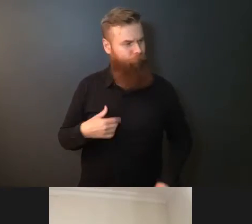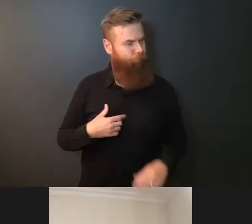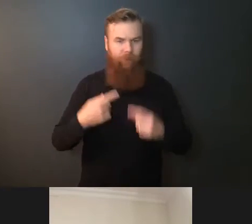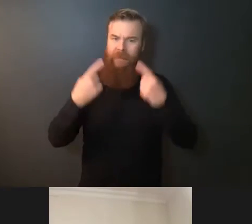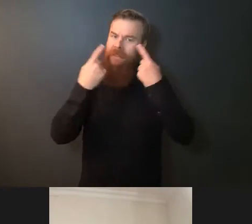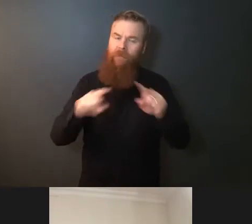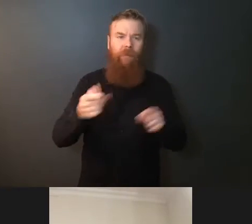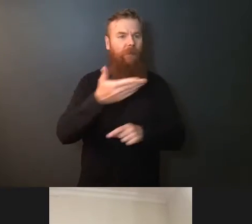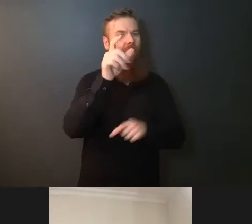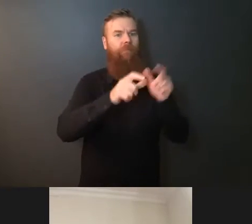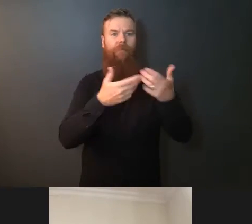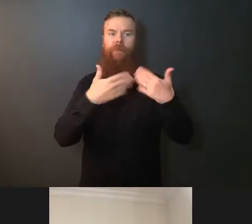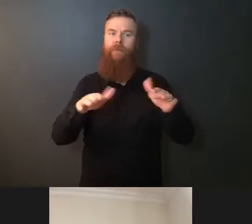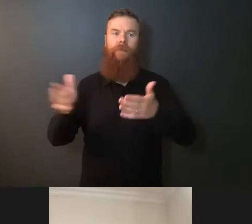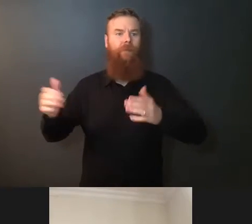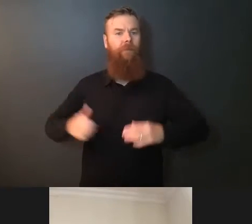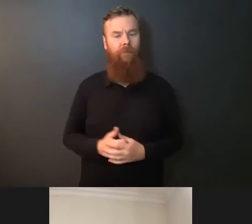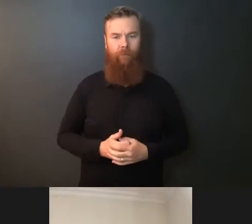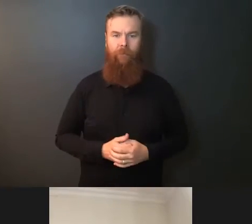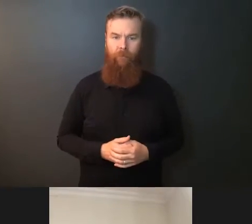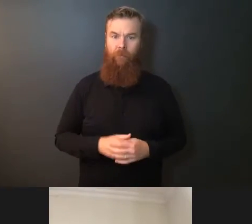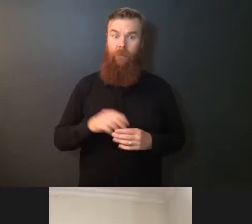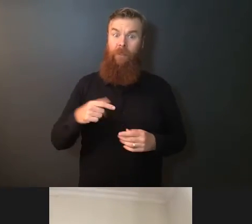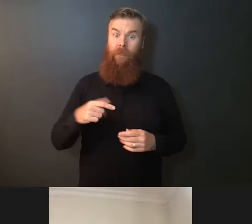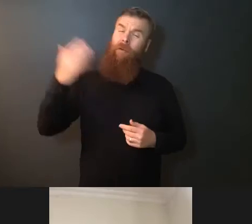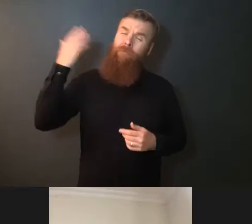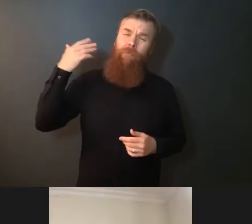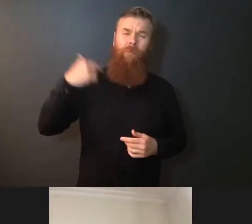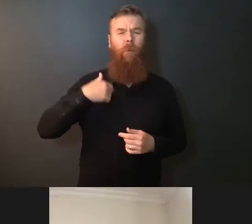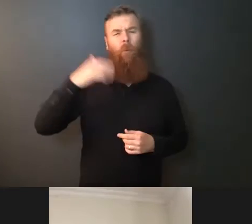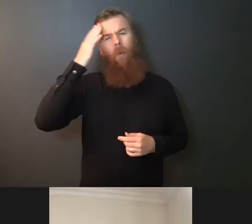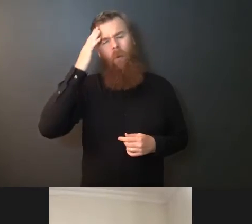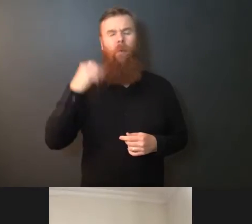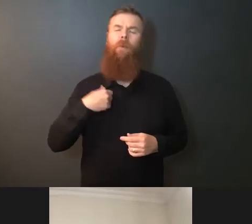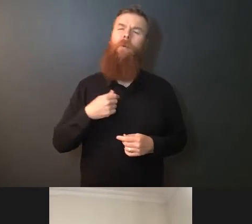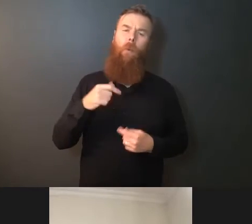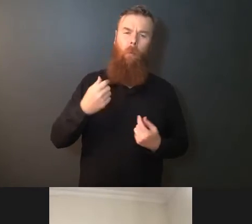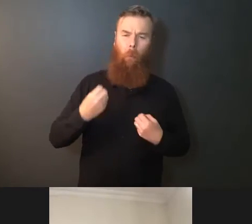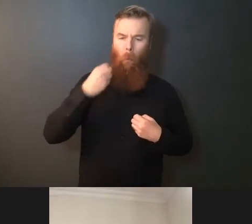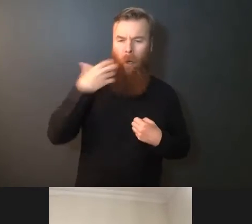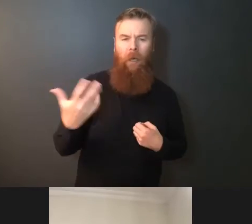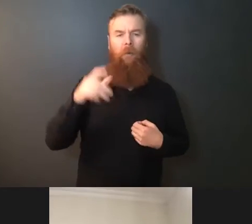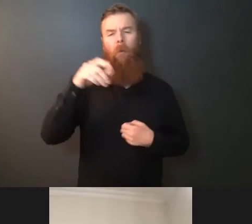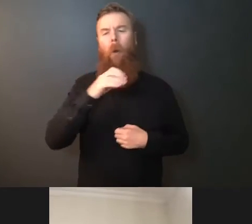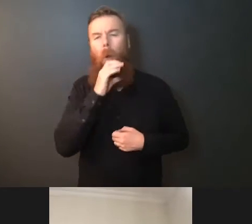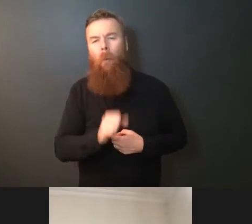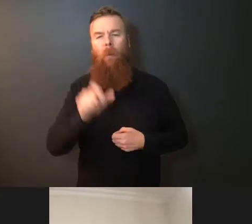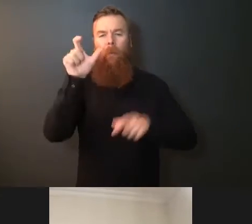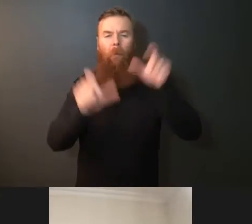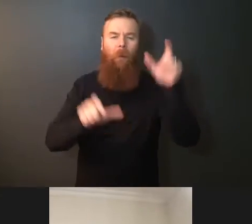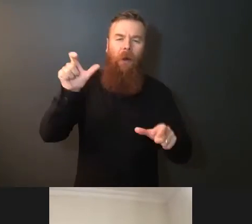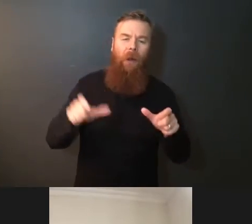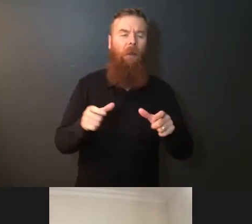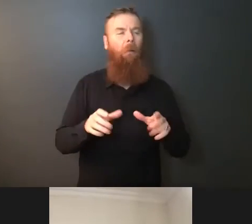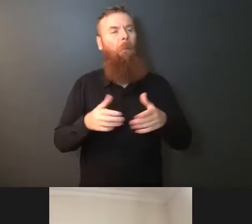accessed by old, white, middle-class people, and a lot of them were people without disabilities. It was